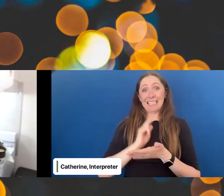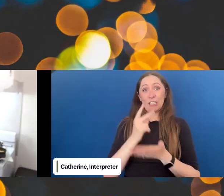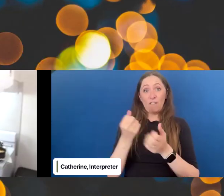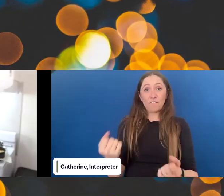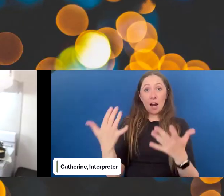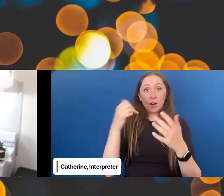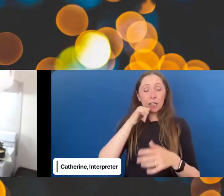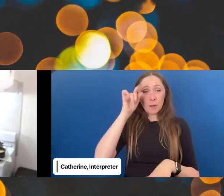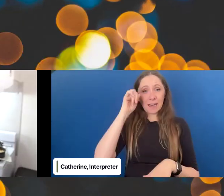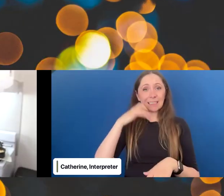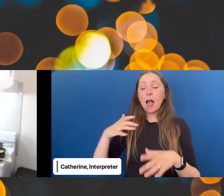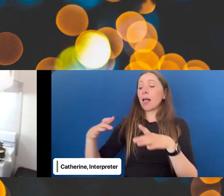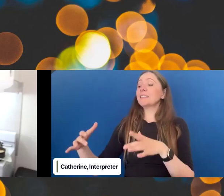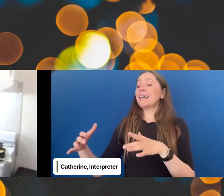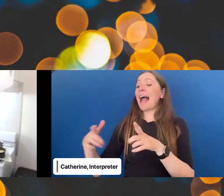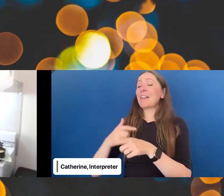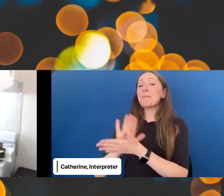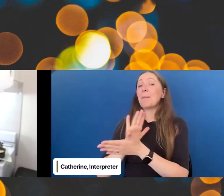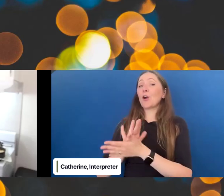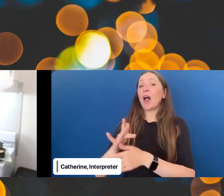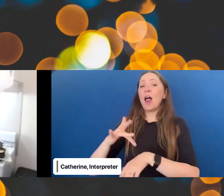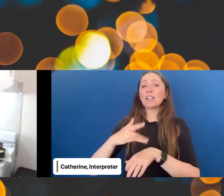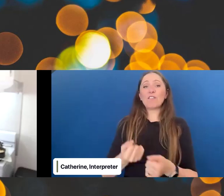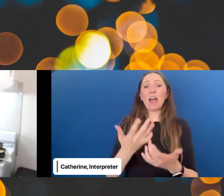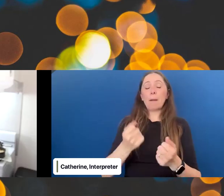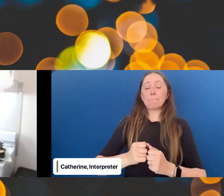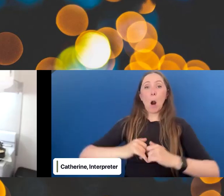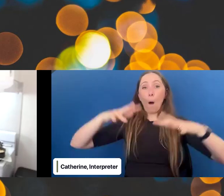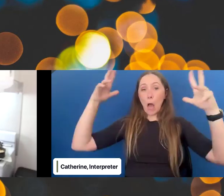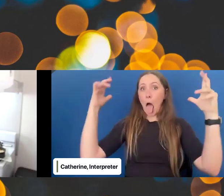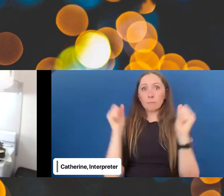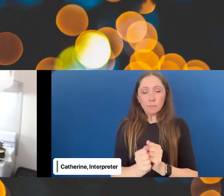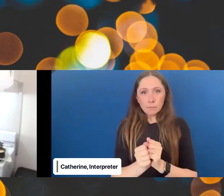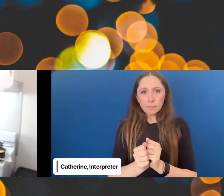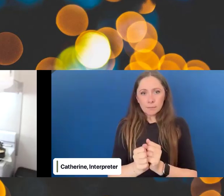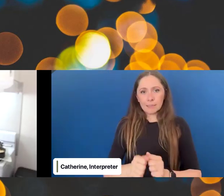yesterday. So set that aside to cool